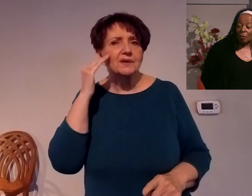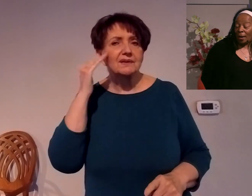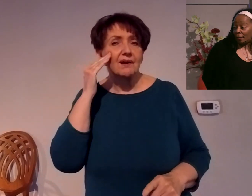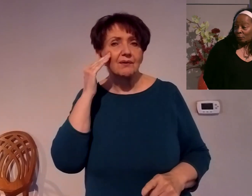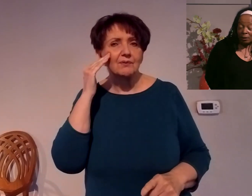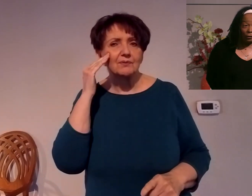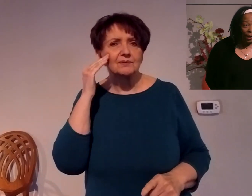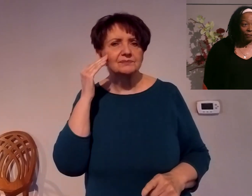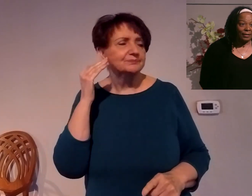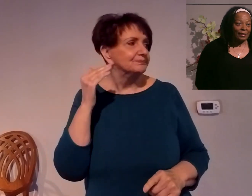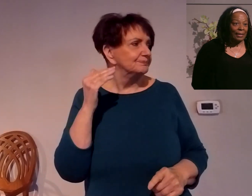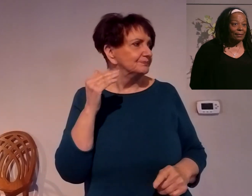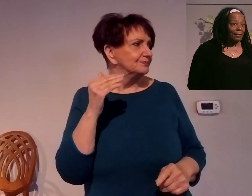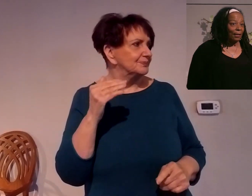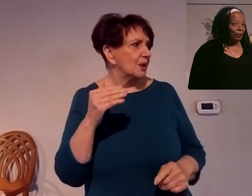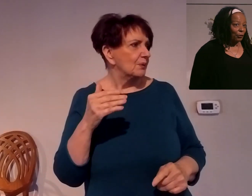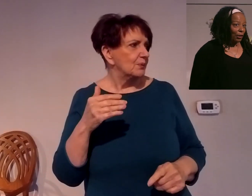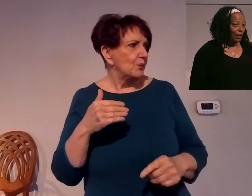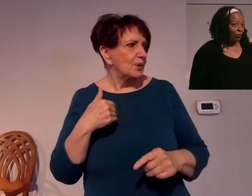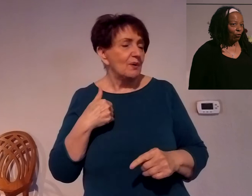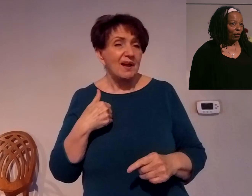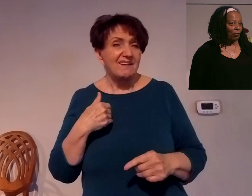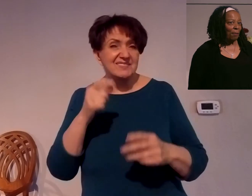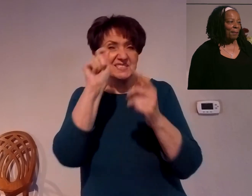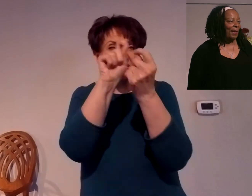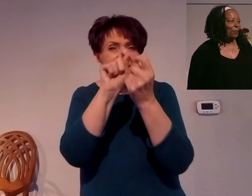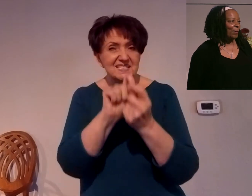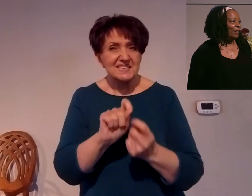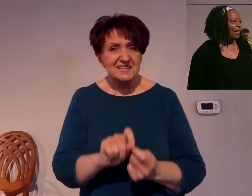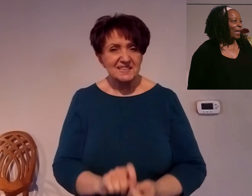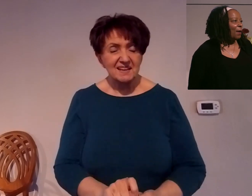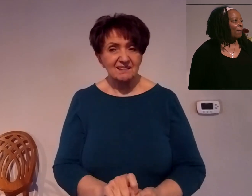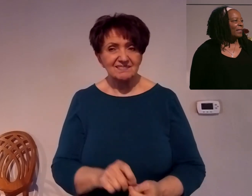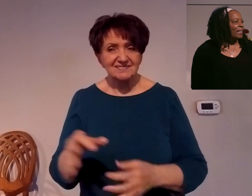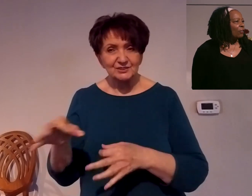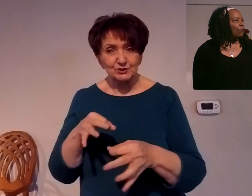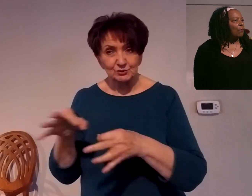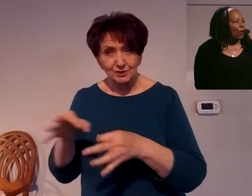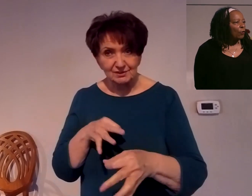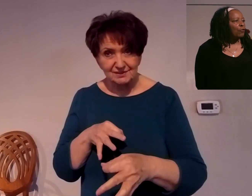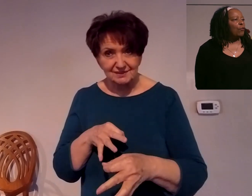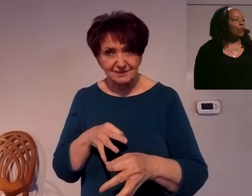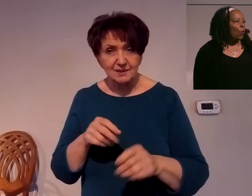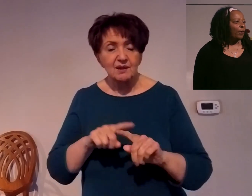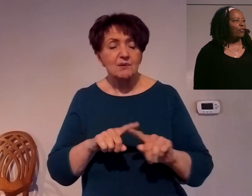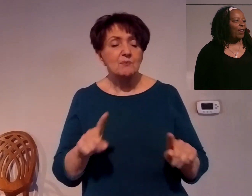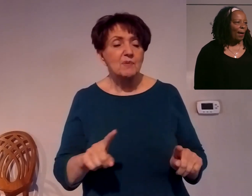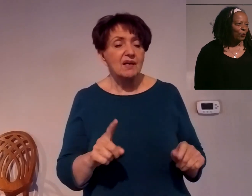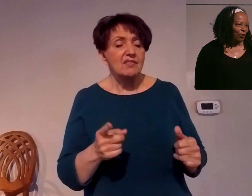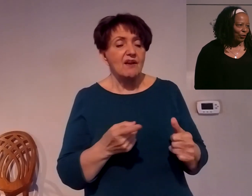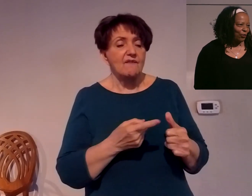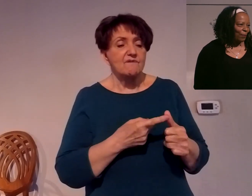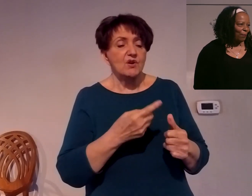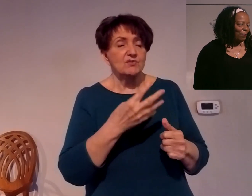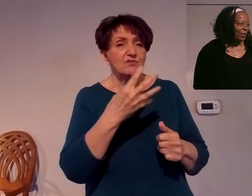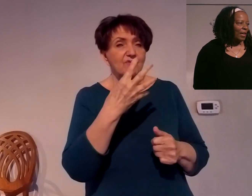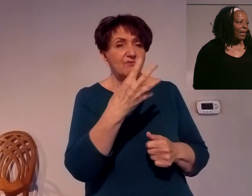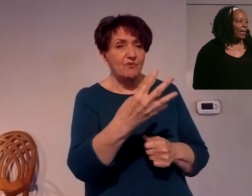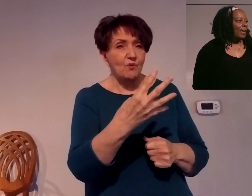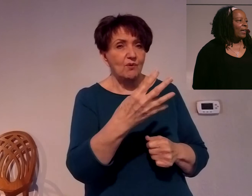in some ways we don't have a detailed instruction manual, but these first 4